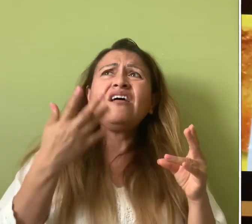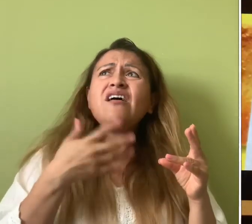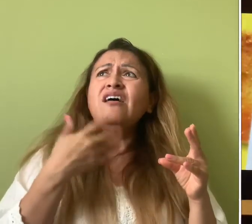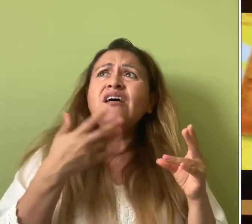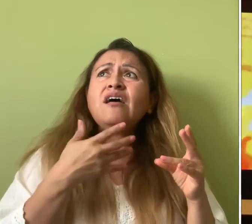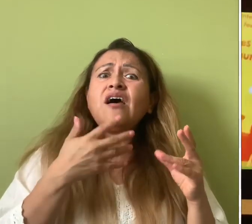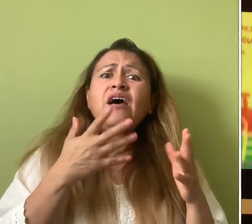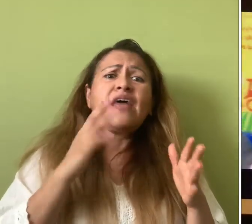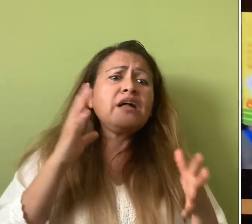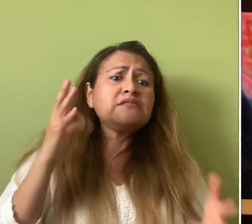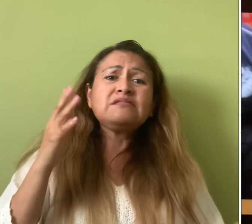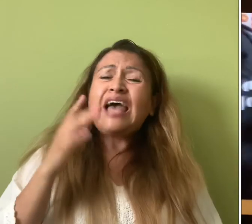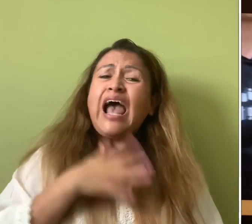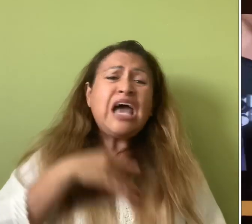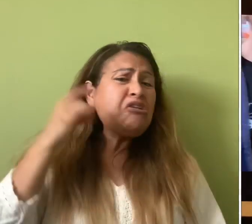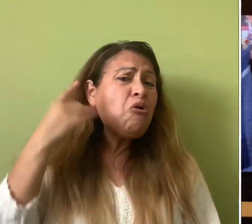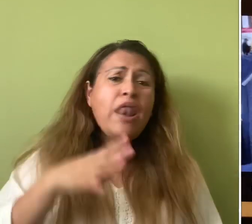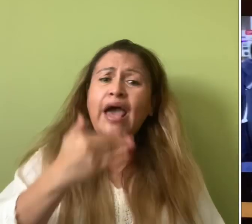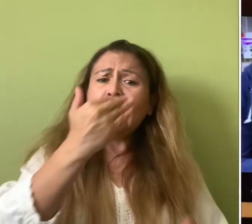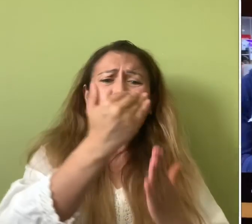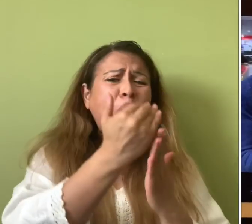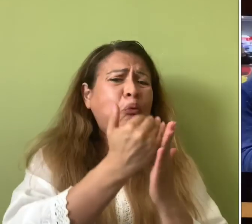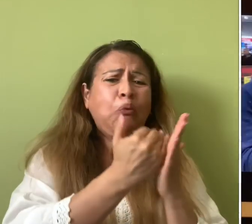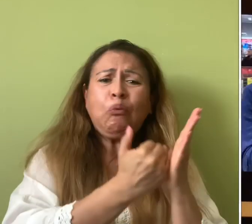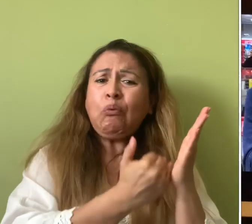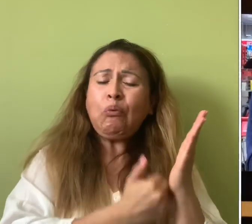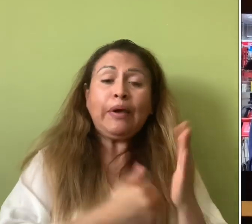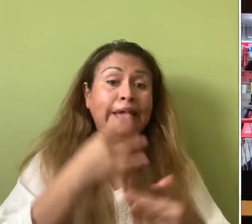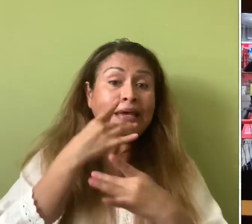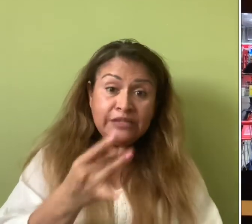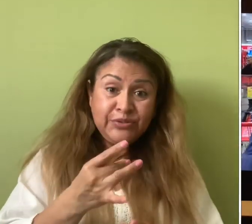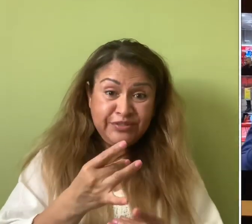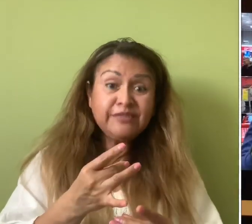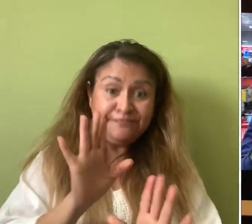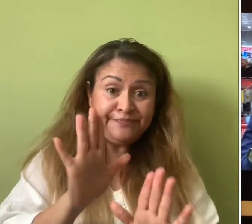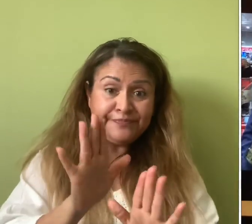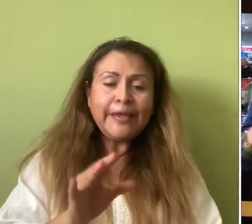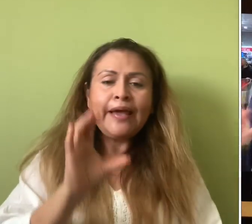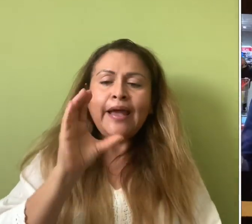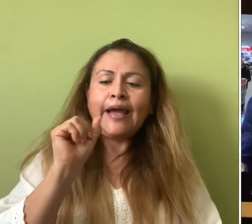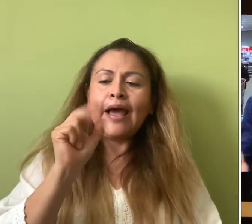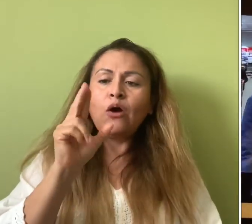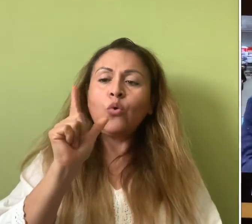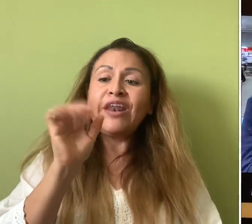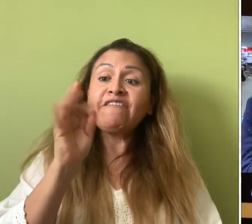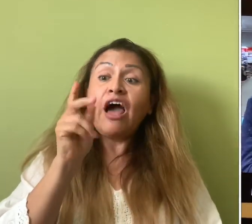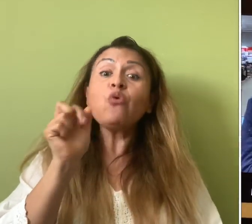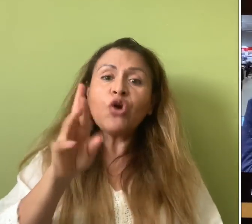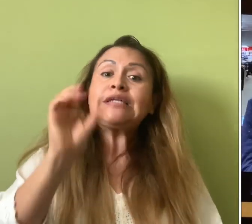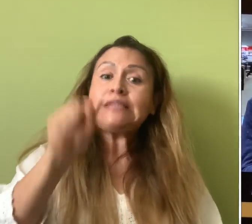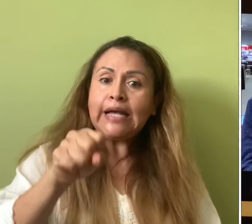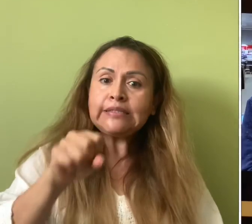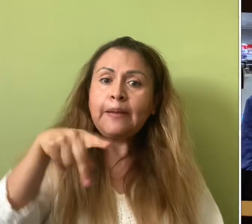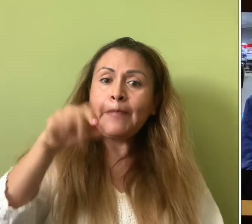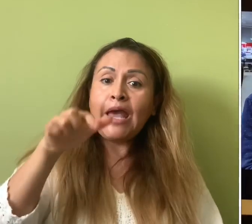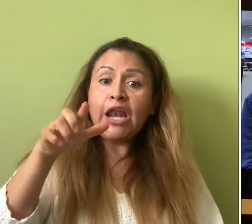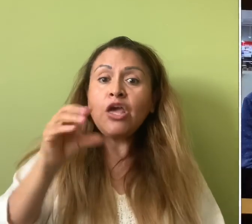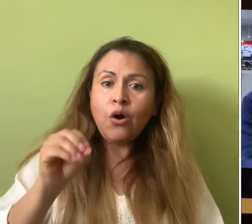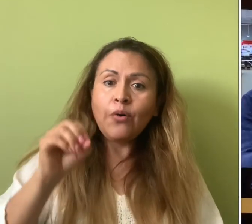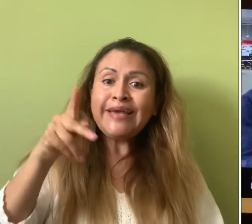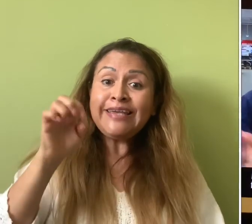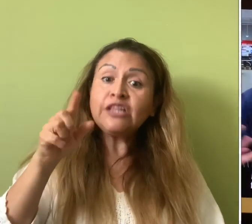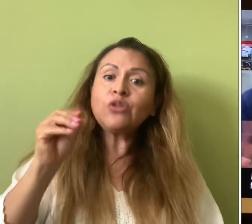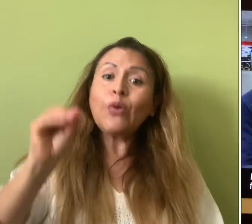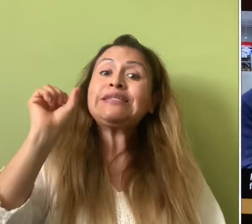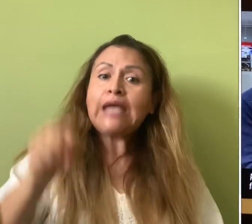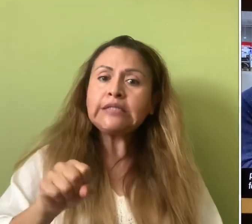and that's about all the ones I don't like. So it's interesting for a couple reasons. Number one, yeah, it's cauliflower, which is paleo and keto flour, but then